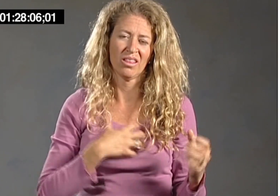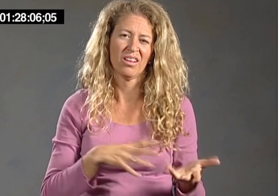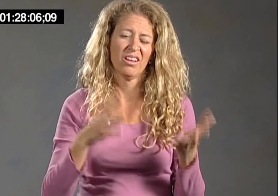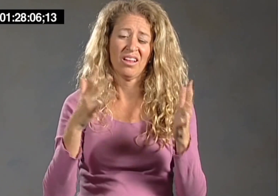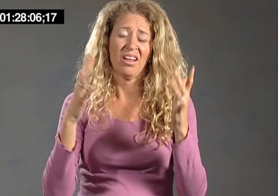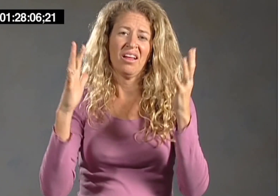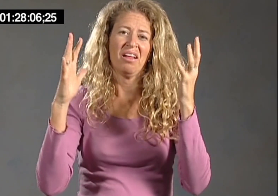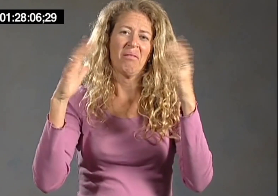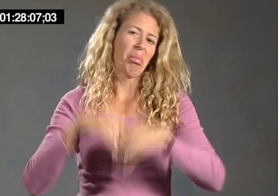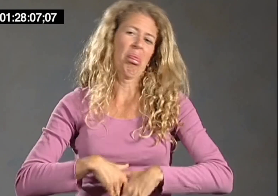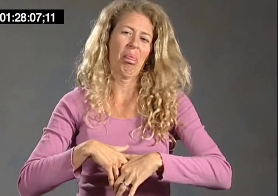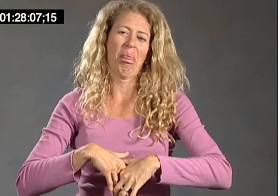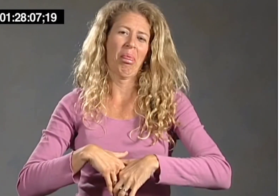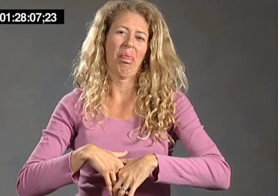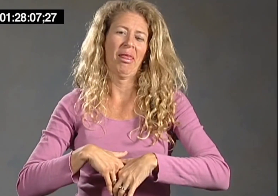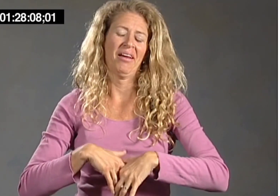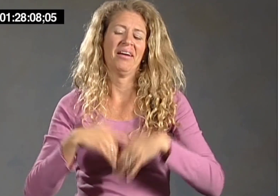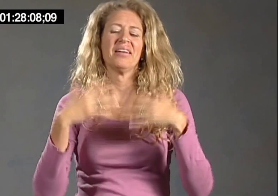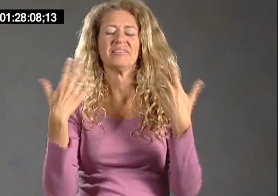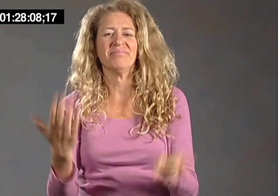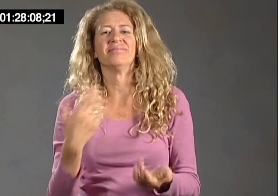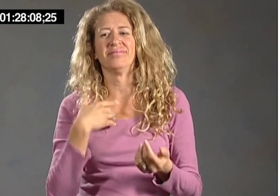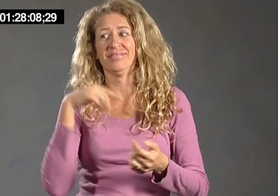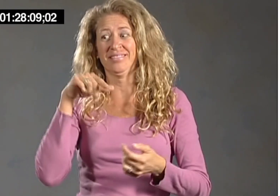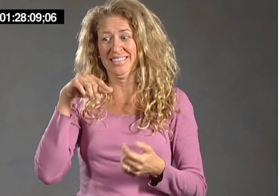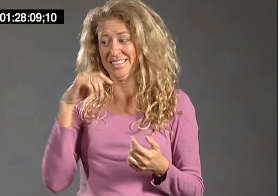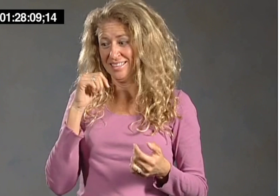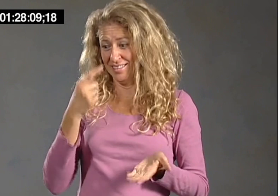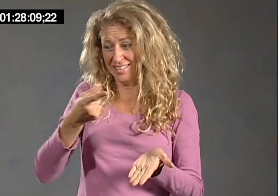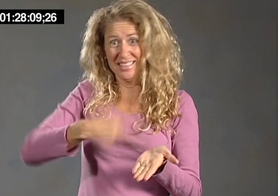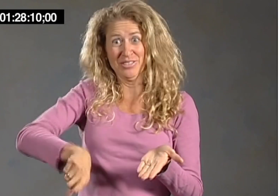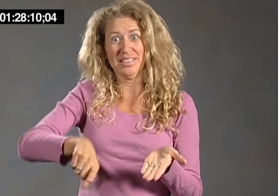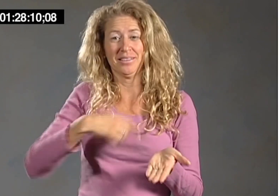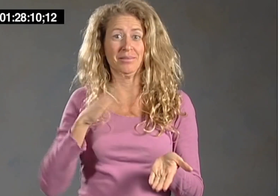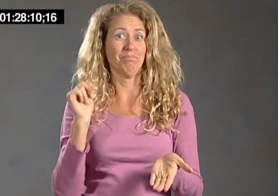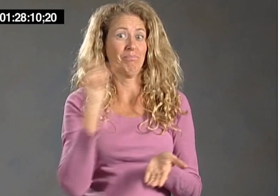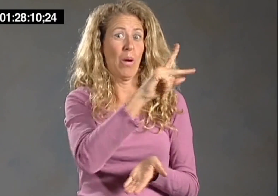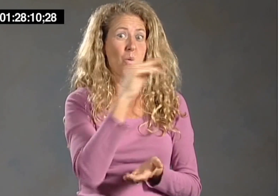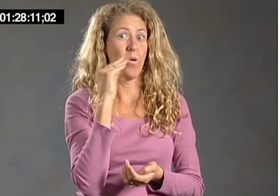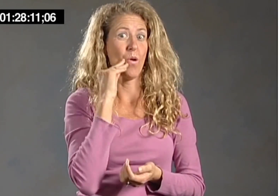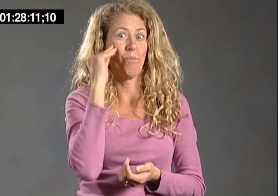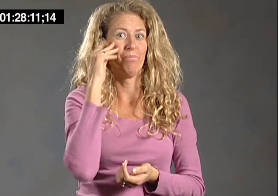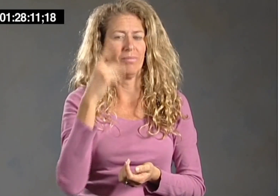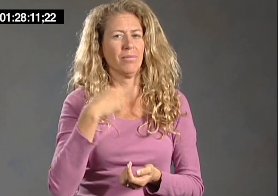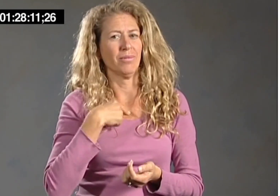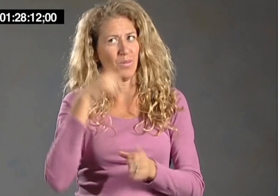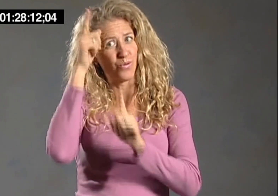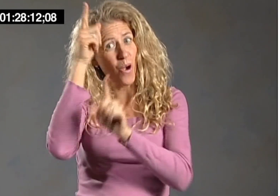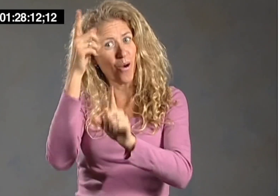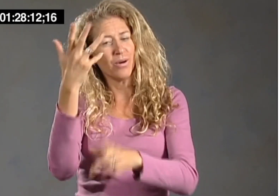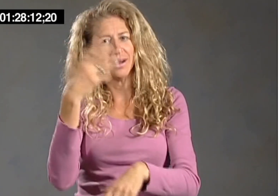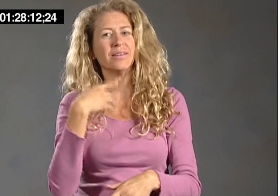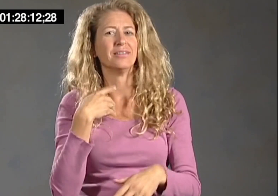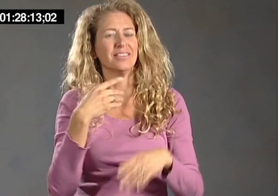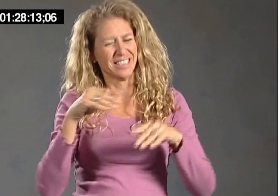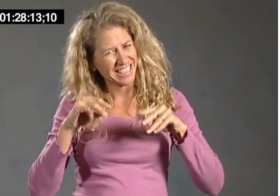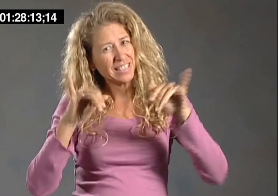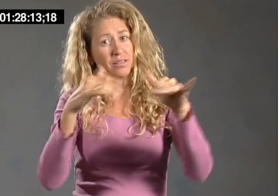Her son was looking through the plants one by one, and after